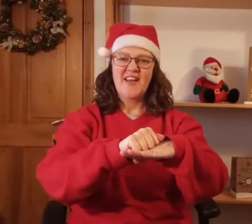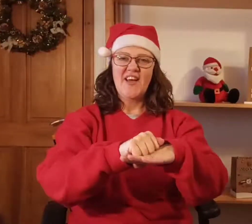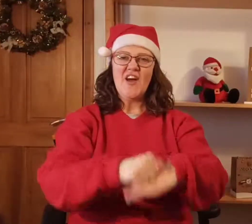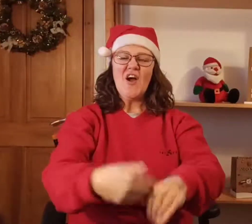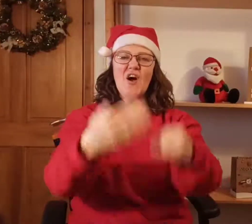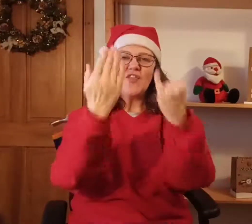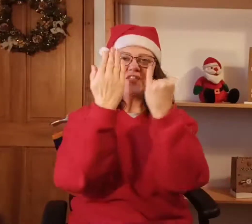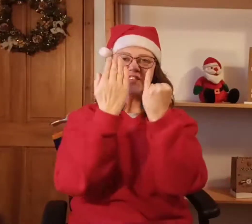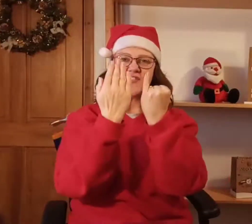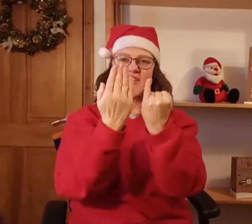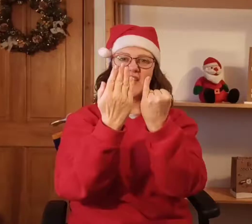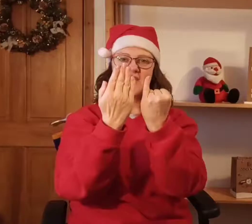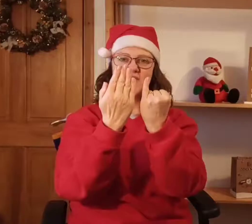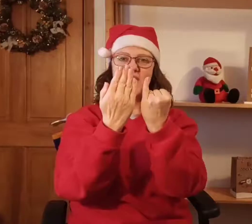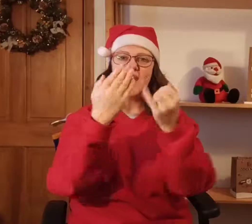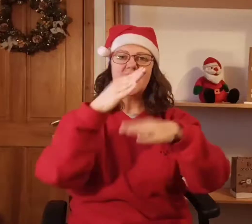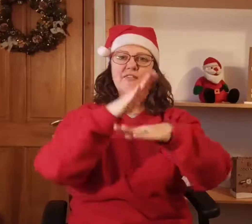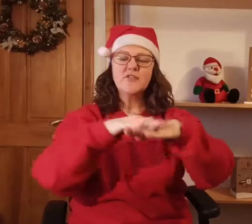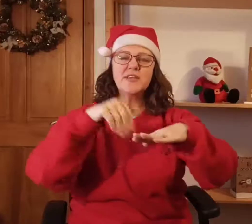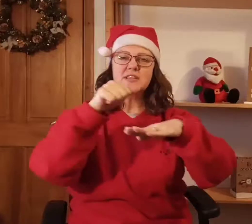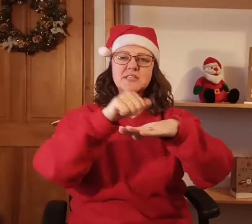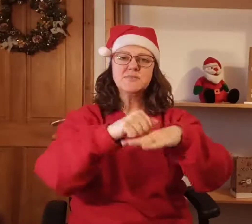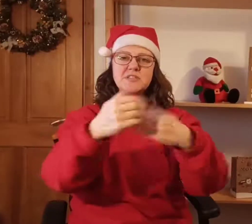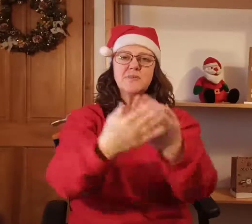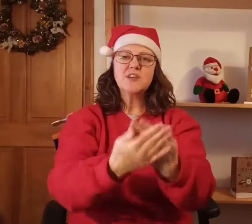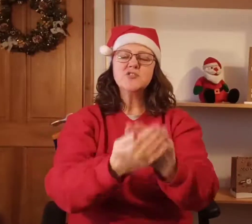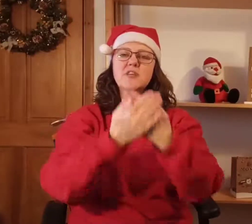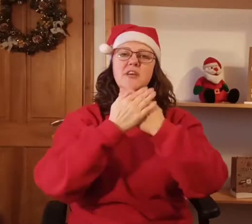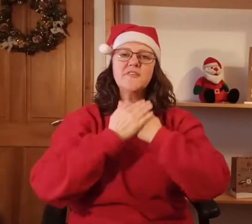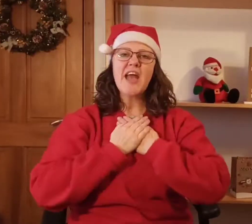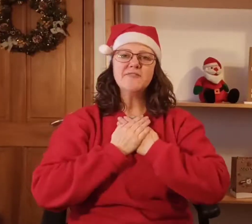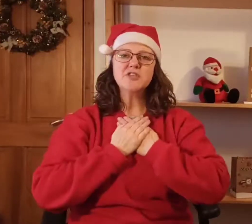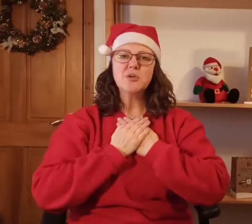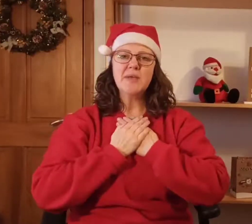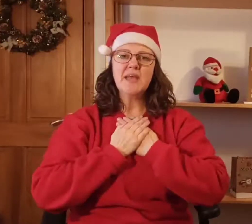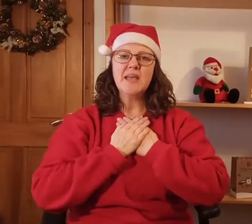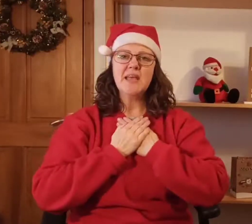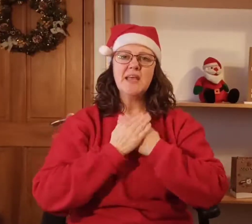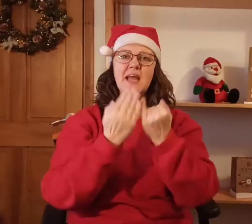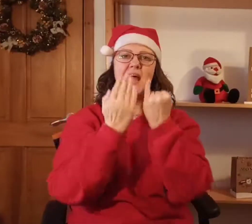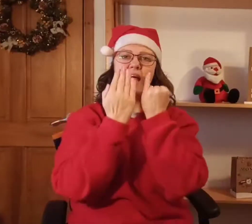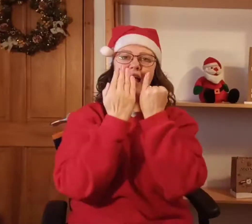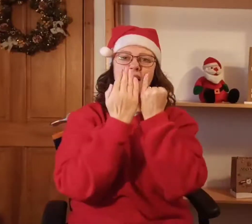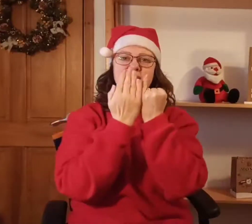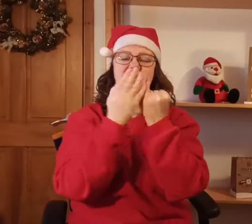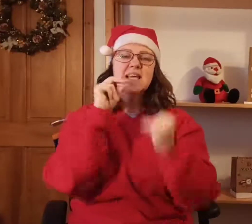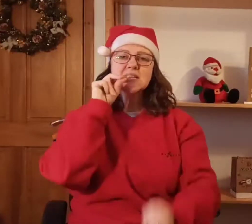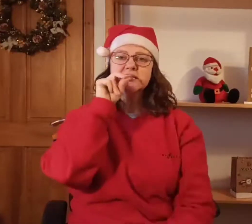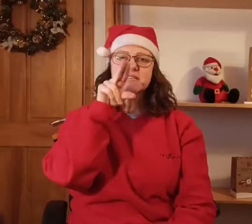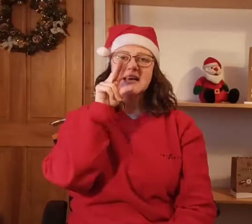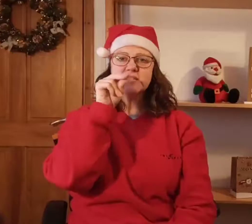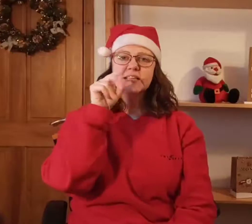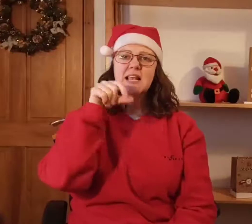On the sixth day of Christmas my true love gave to me Six geese a